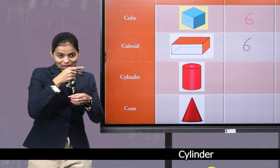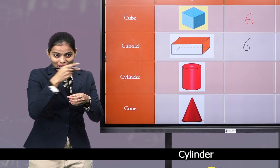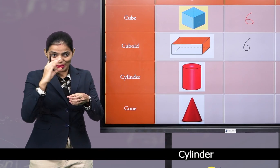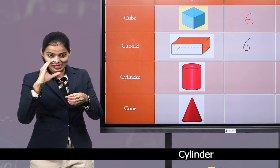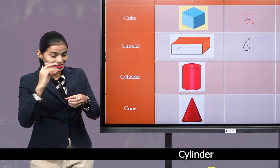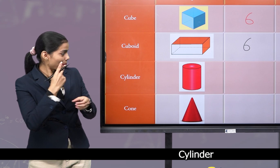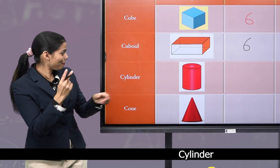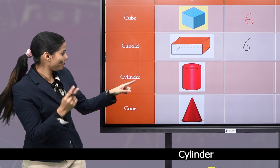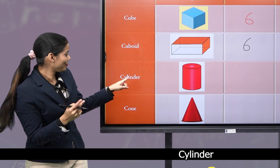Cylinder.